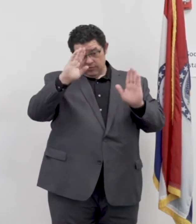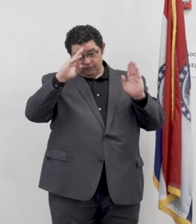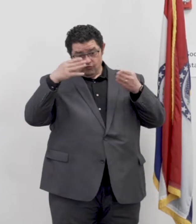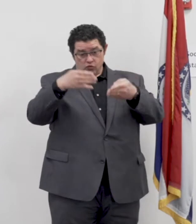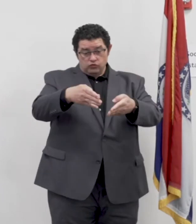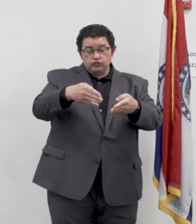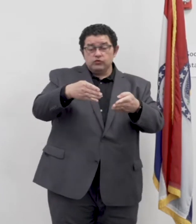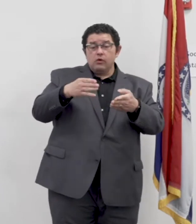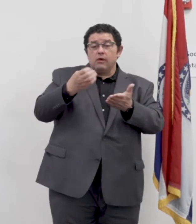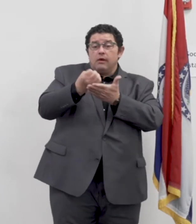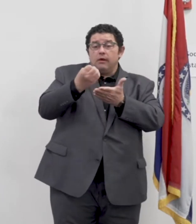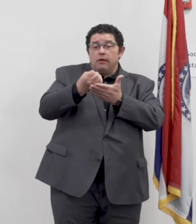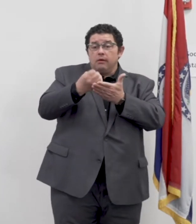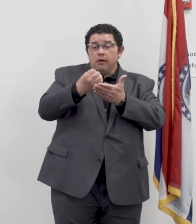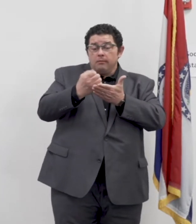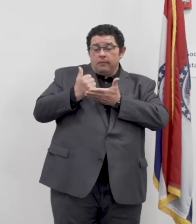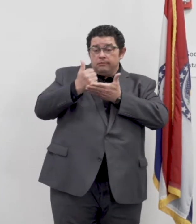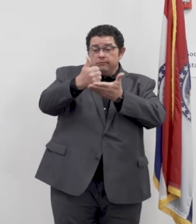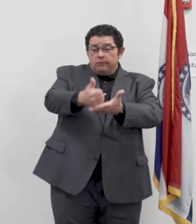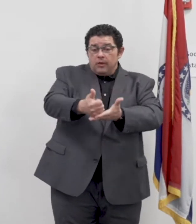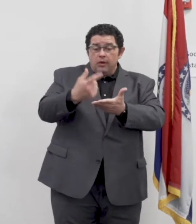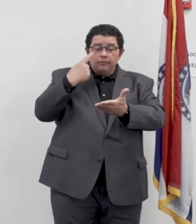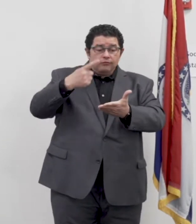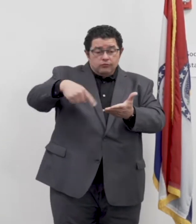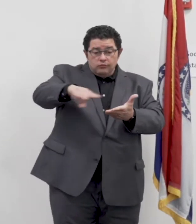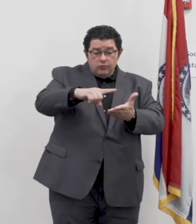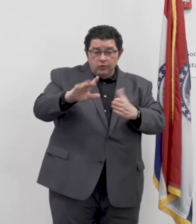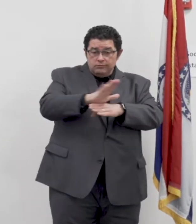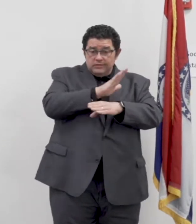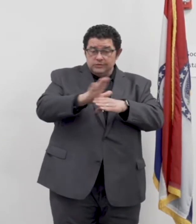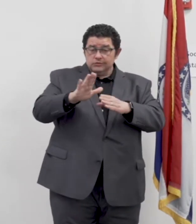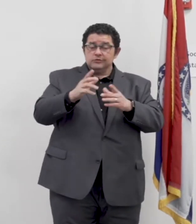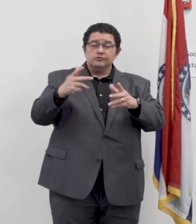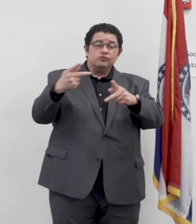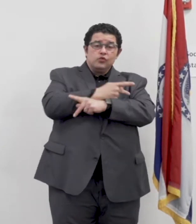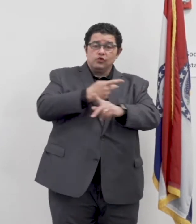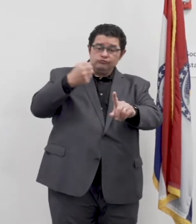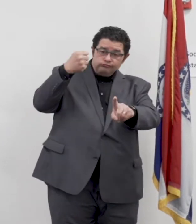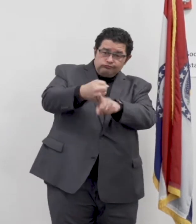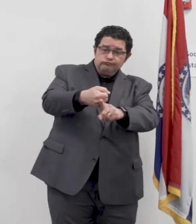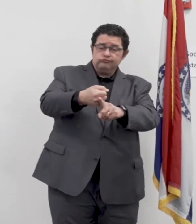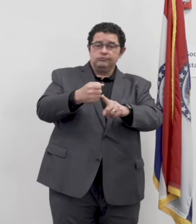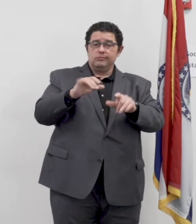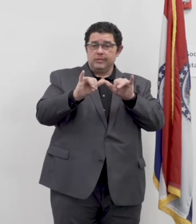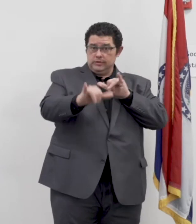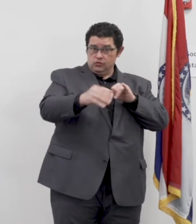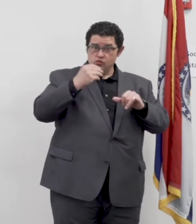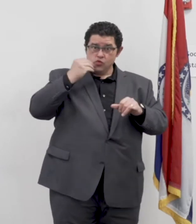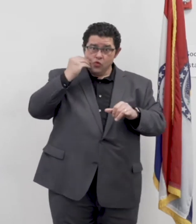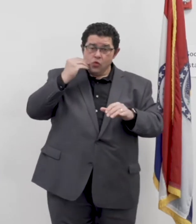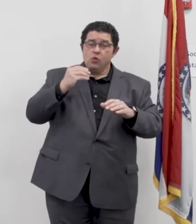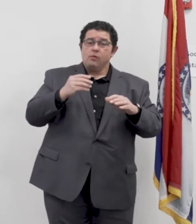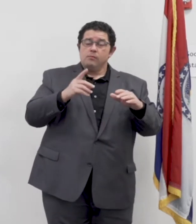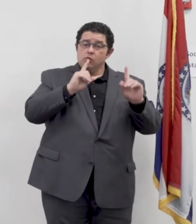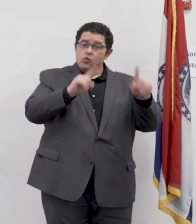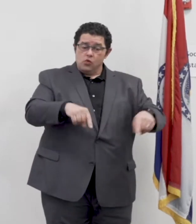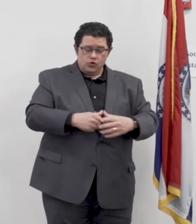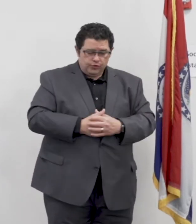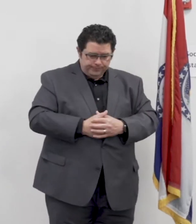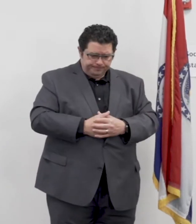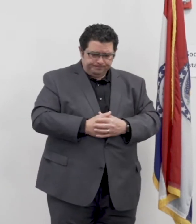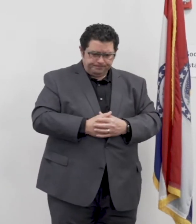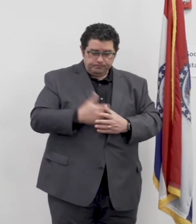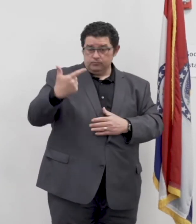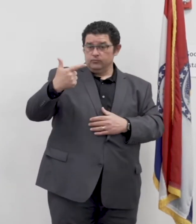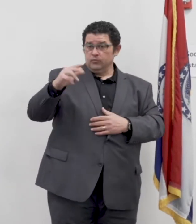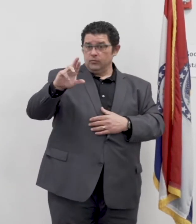to the businesses that have been most impacted by the stay-at-home orders and the epidemic. This grant can